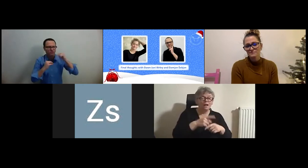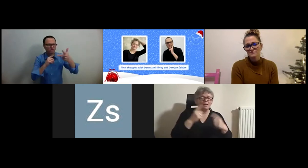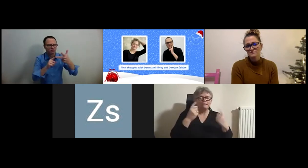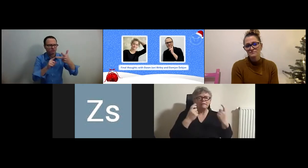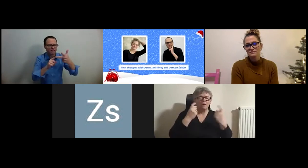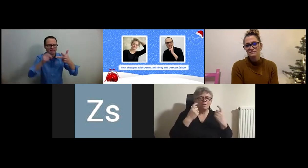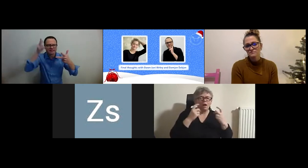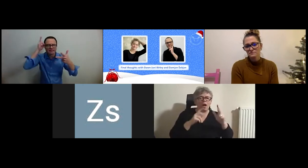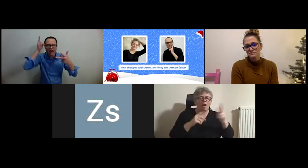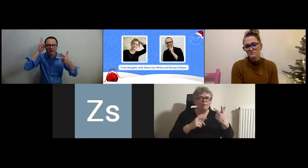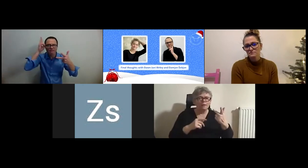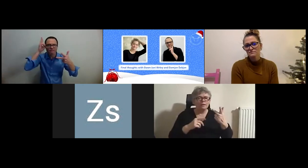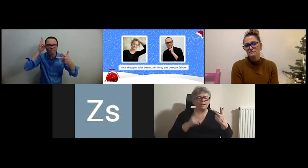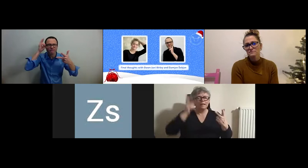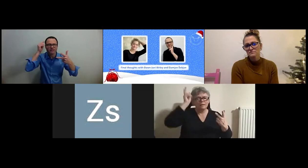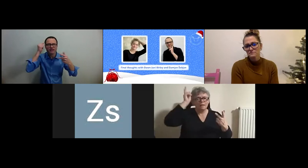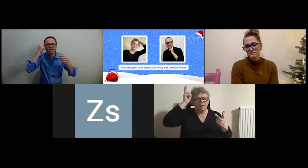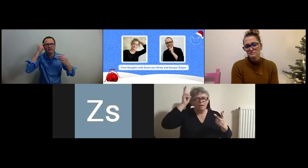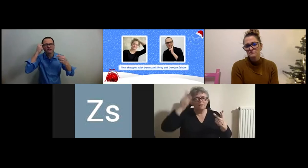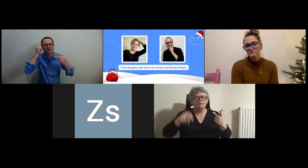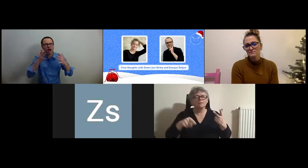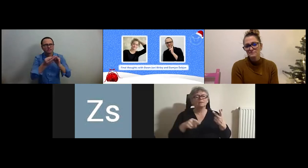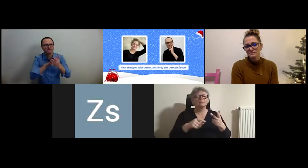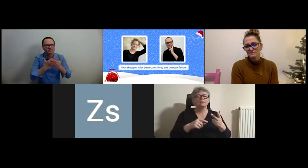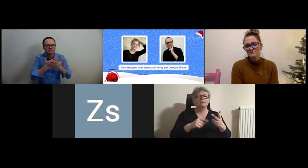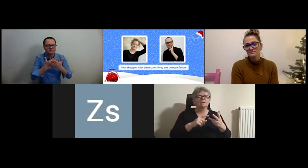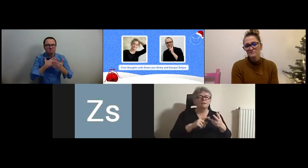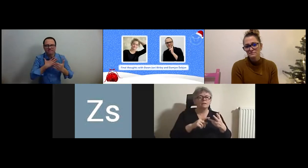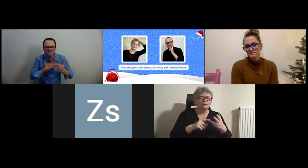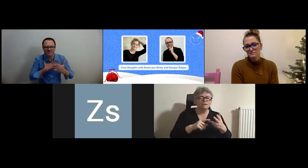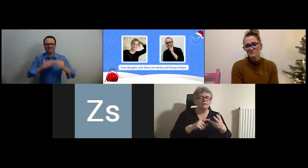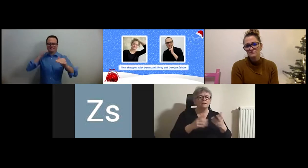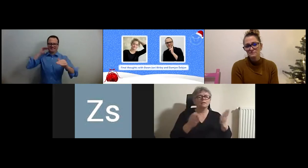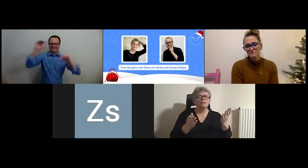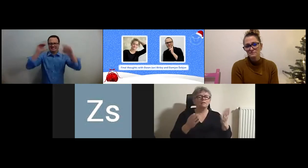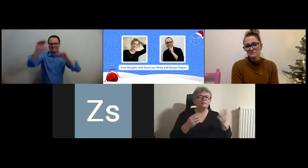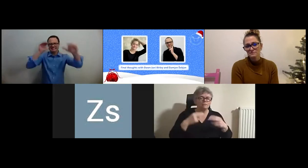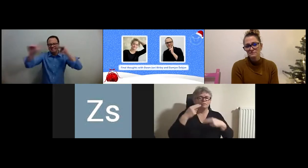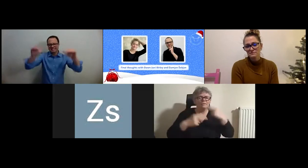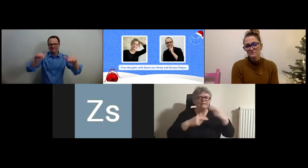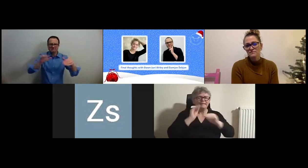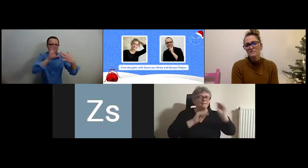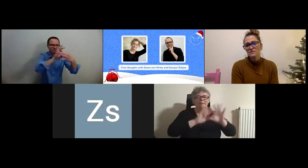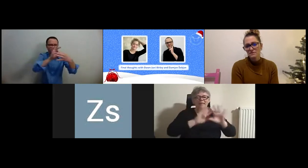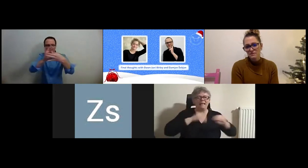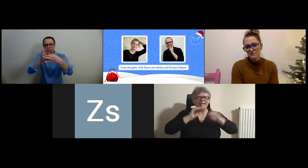I met my wife. I met a third person. I met you, Dawn. And we came up with this